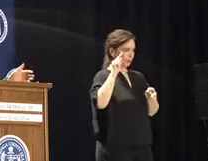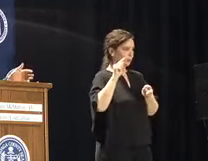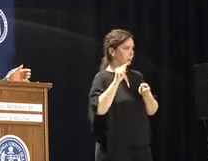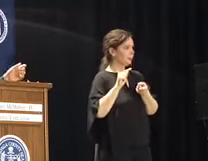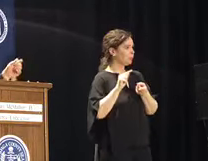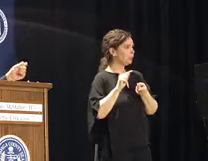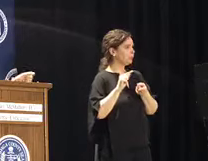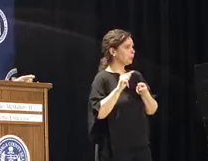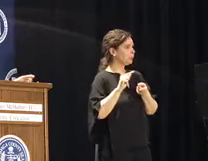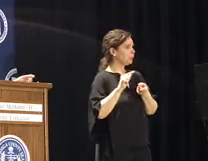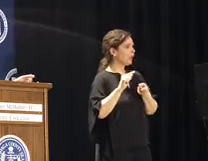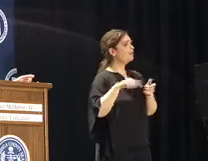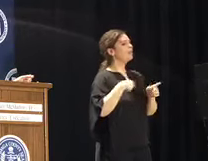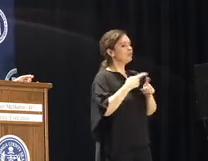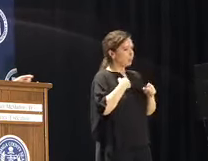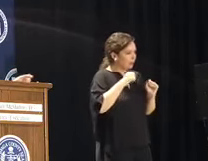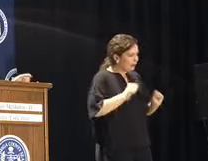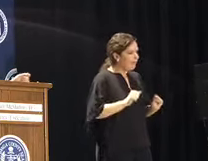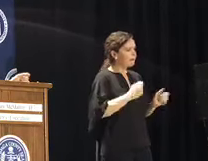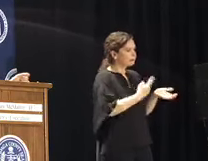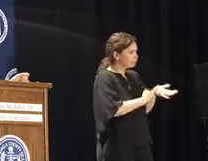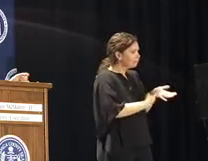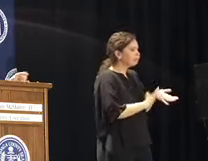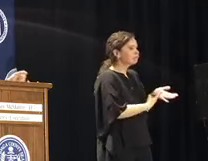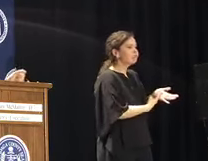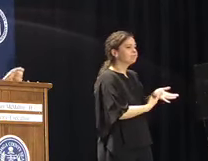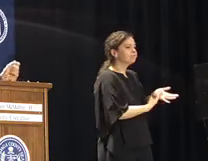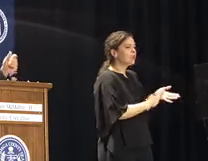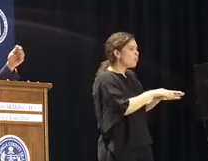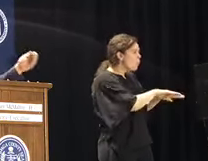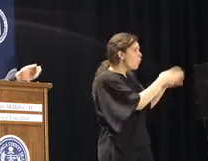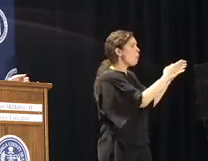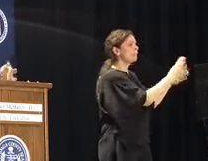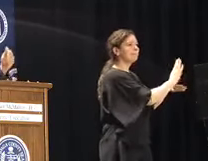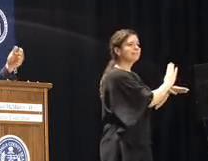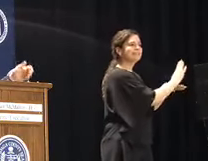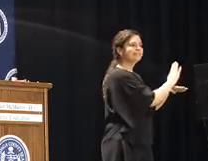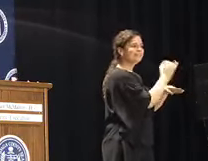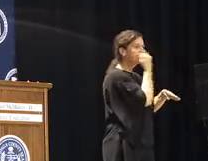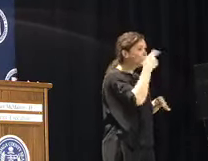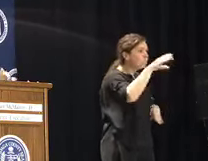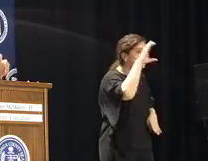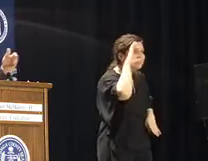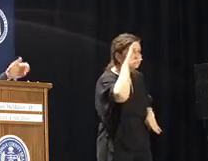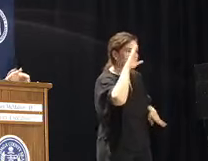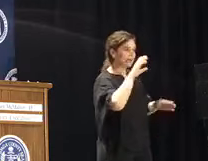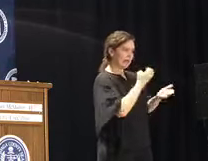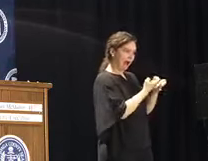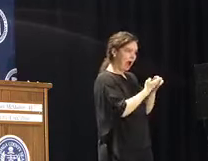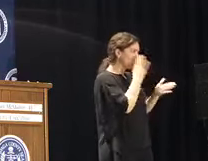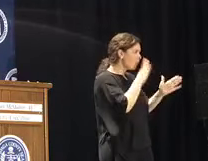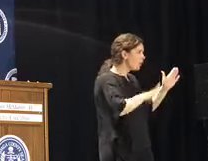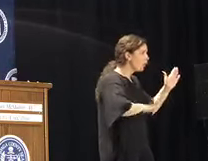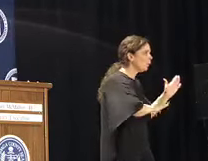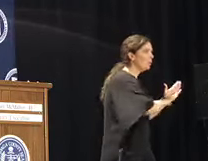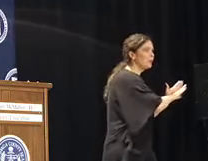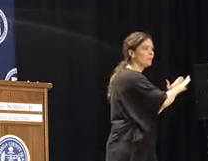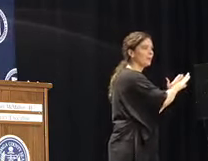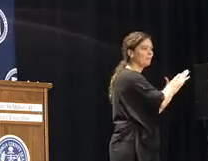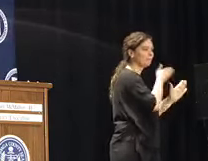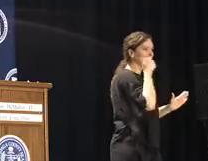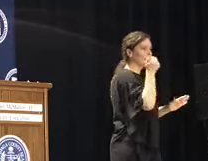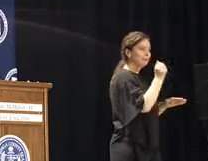about non-essential businesses getting back to work and making things, and we talk about the recovery in a